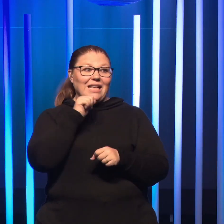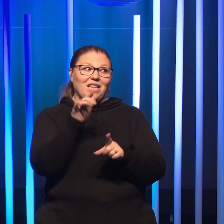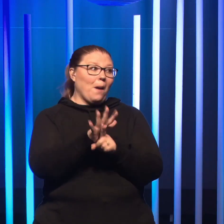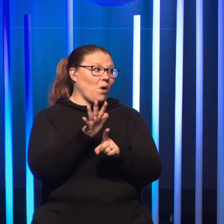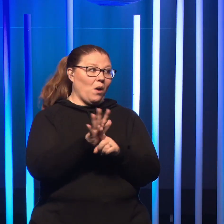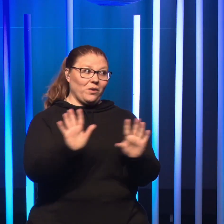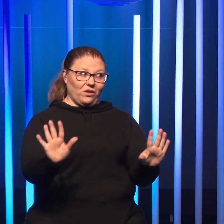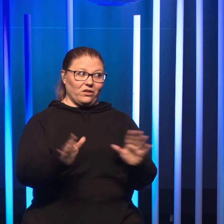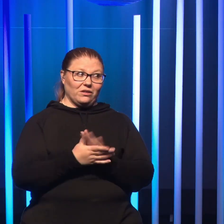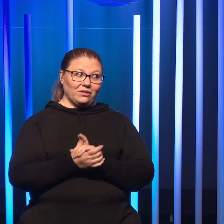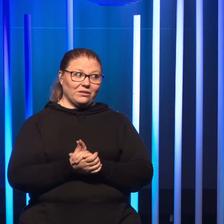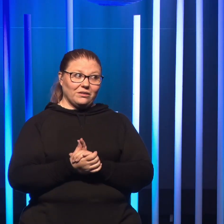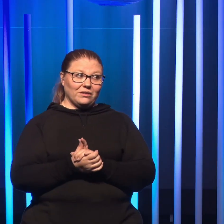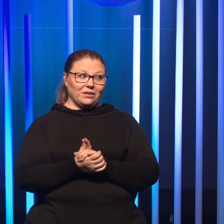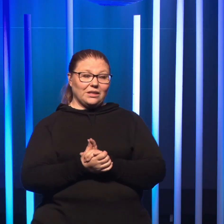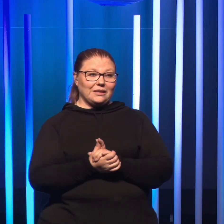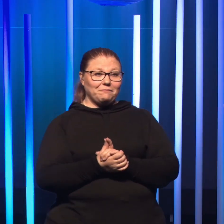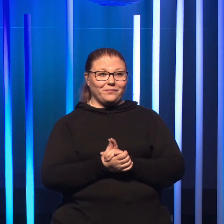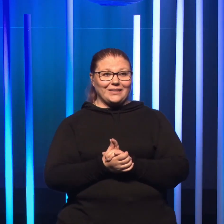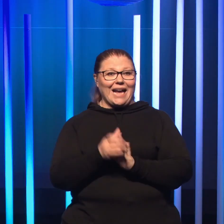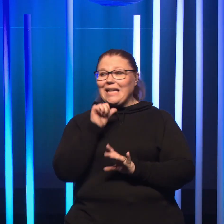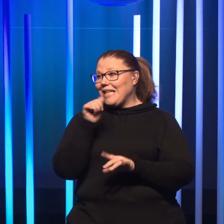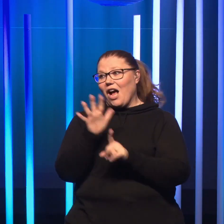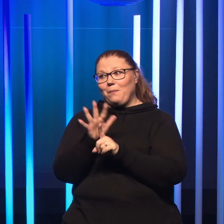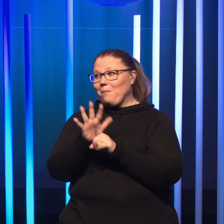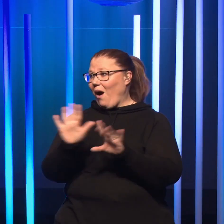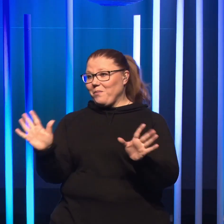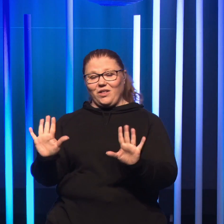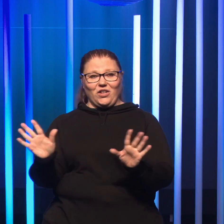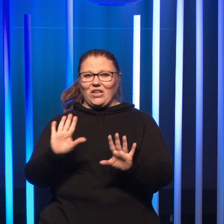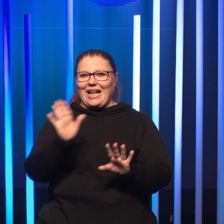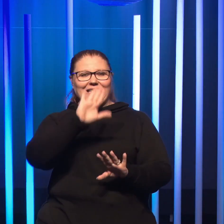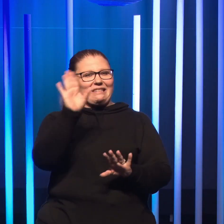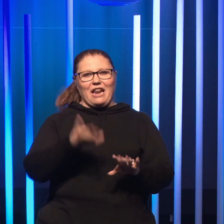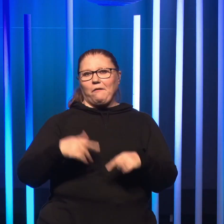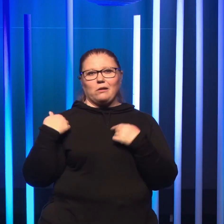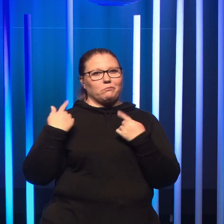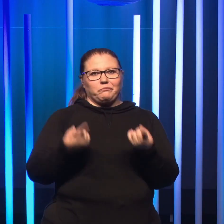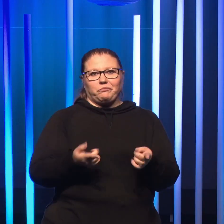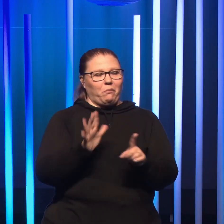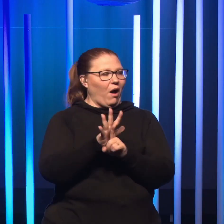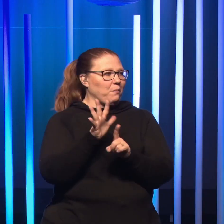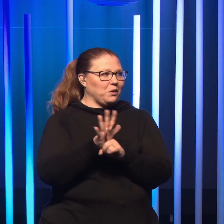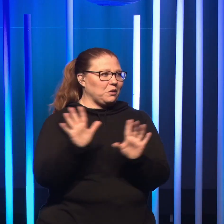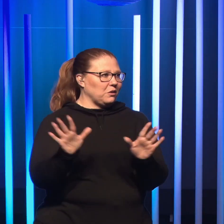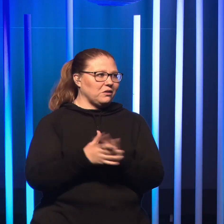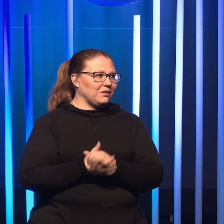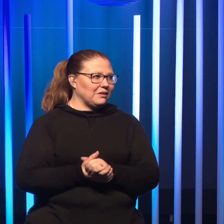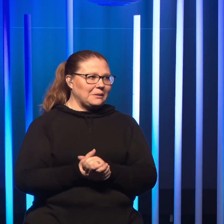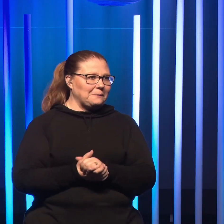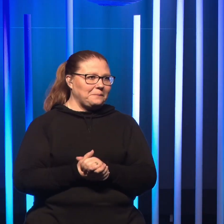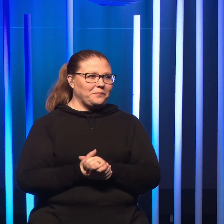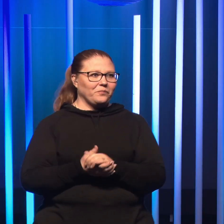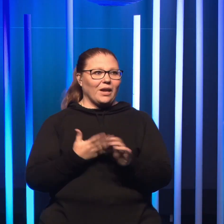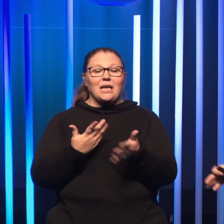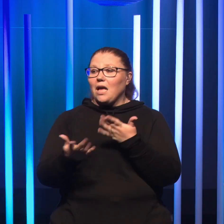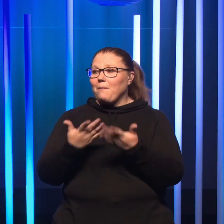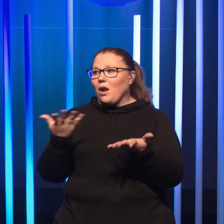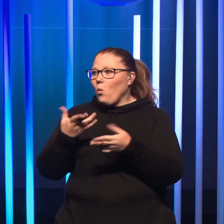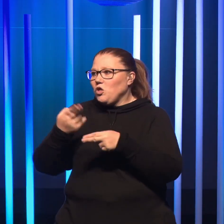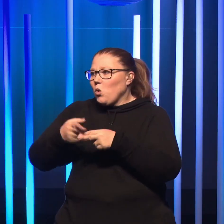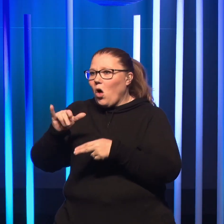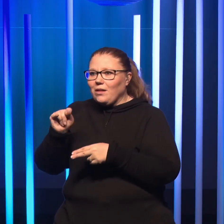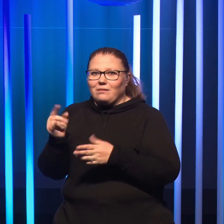popular. It won't be popular. It never has been popular. No matter what you call